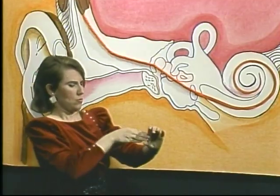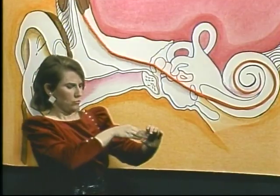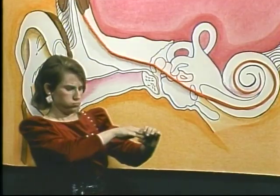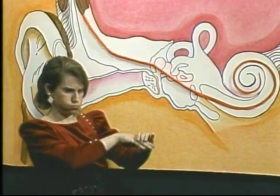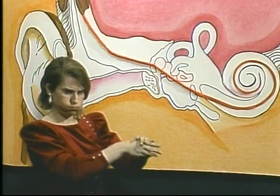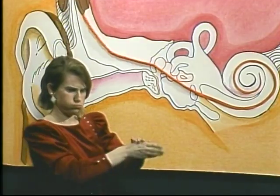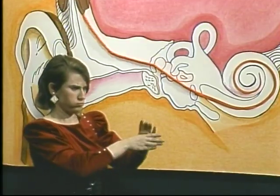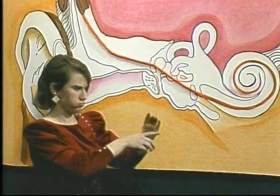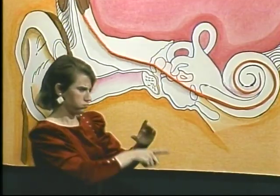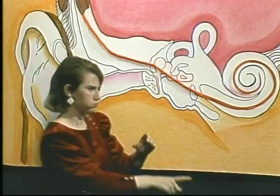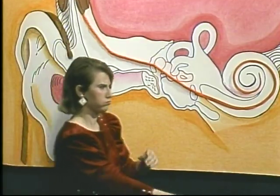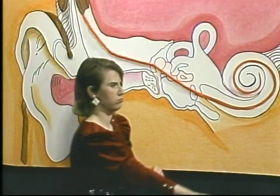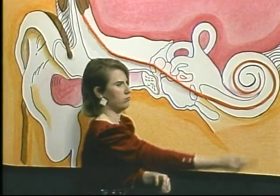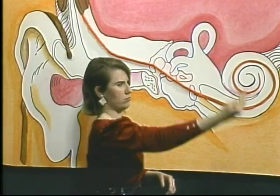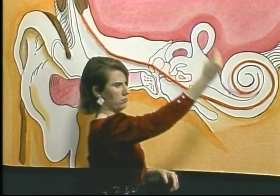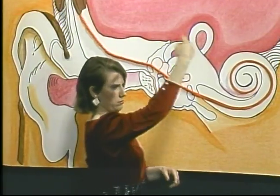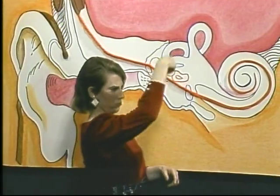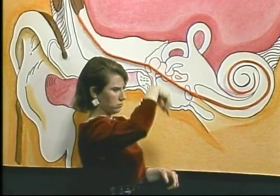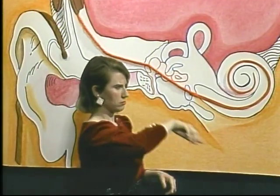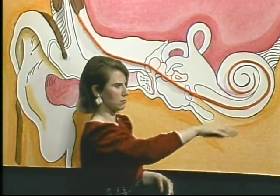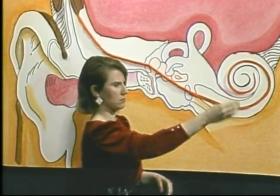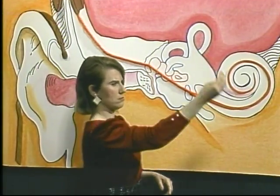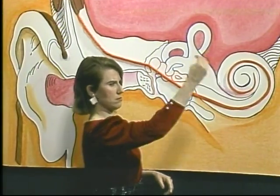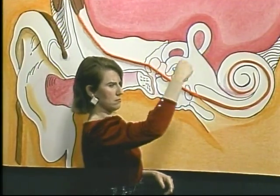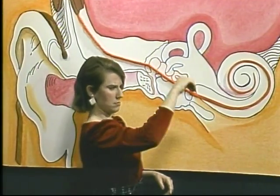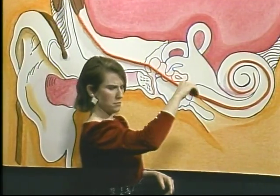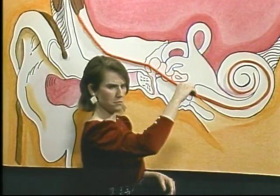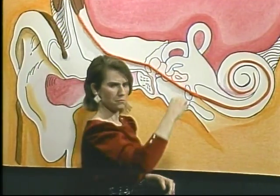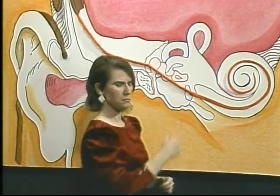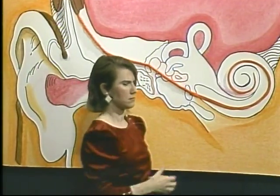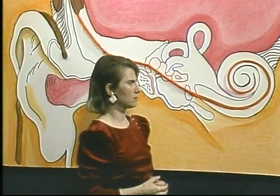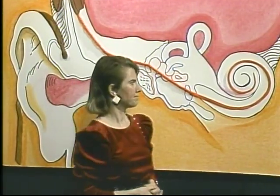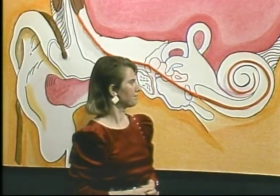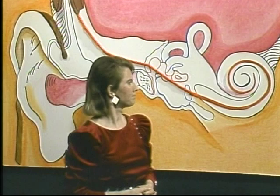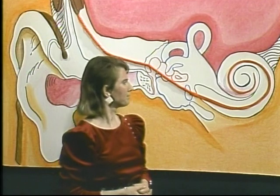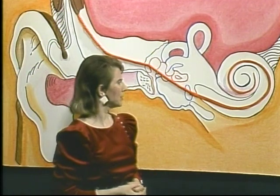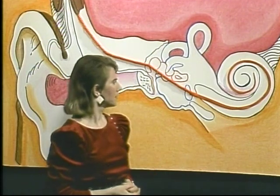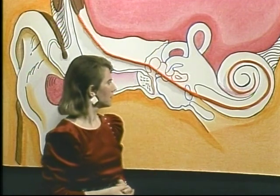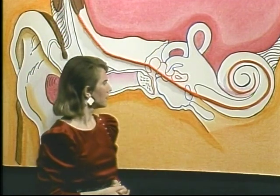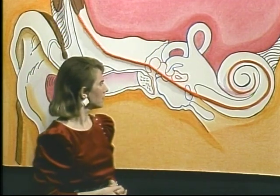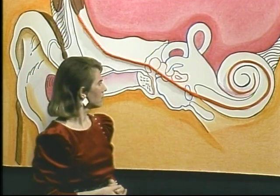The electrode is then inserted through the round window and woven into the cochlea.